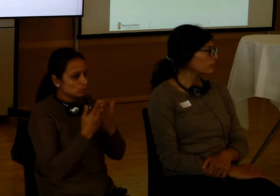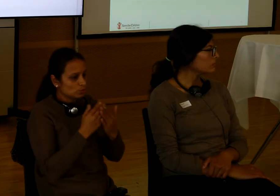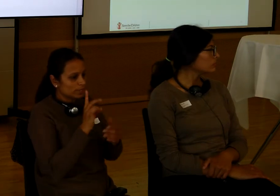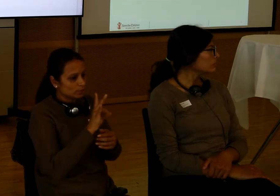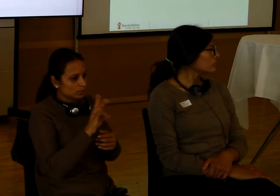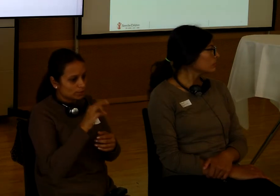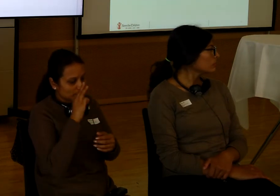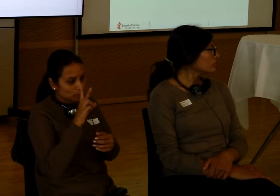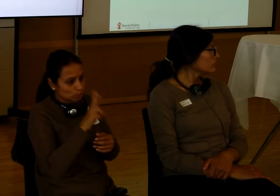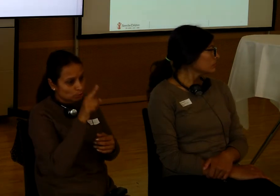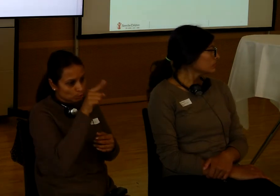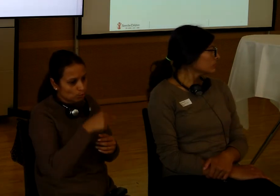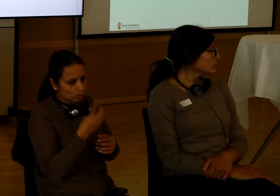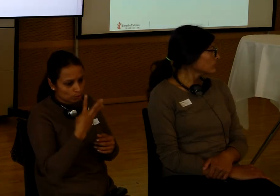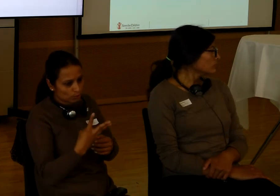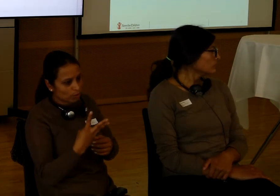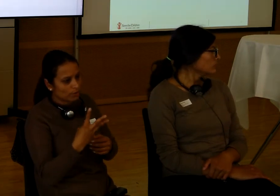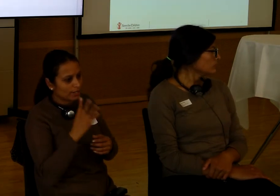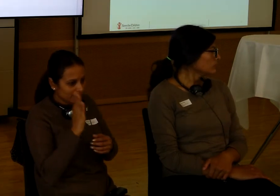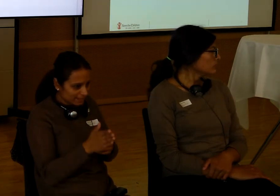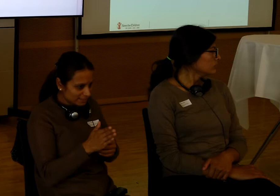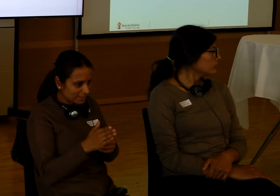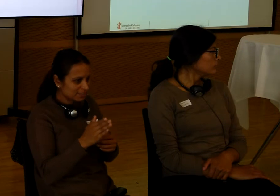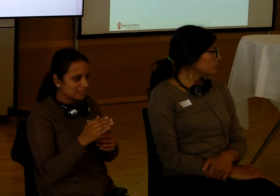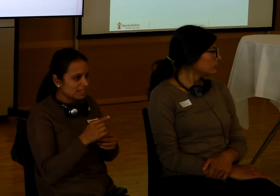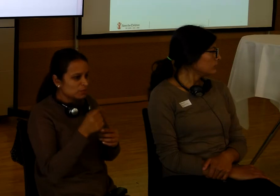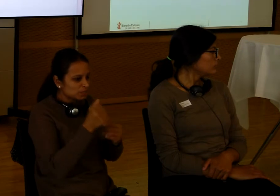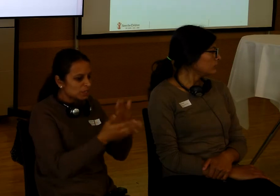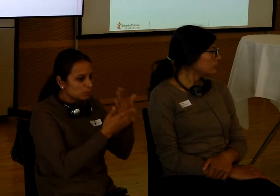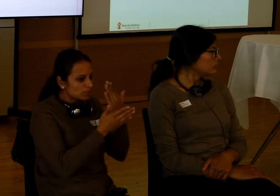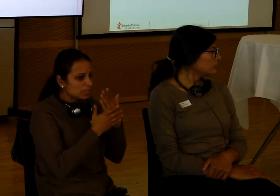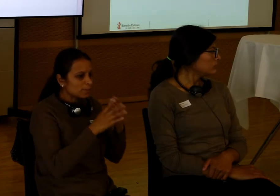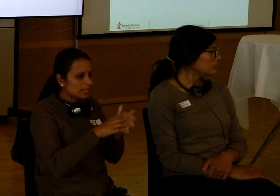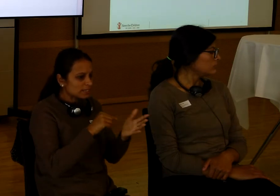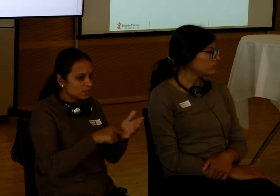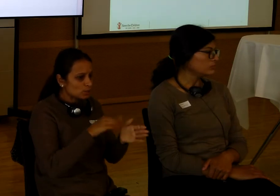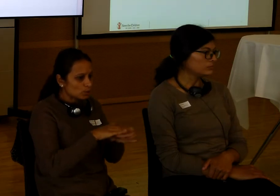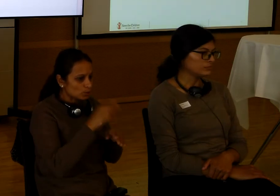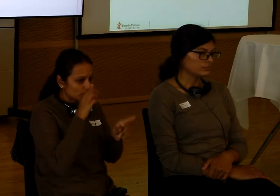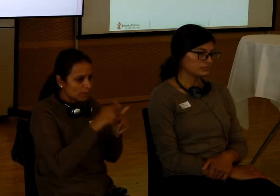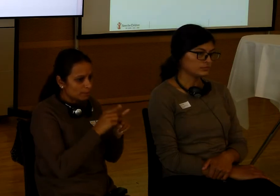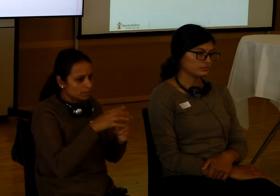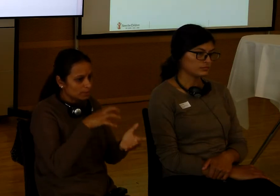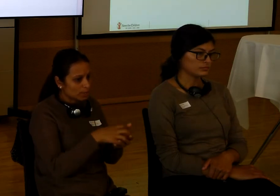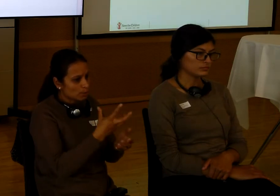while 2/3 of them do not have access even to rehabilitation services.